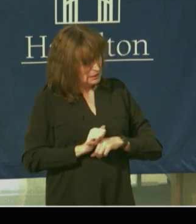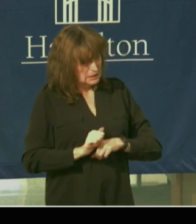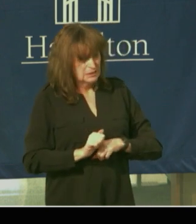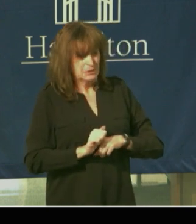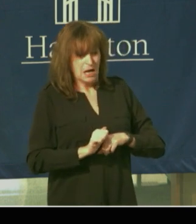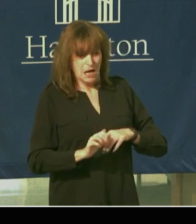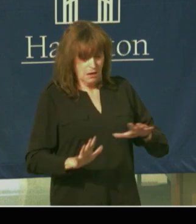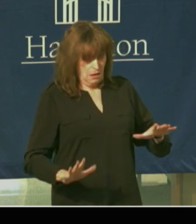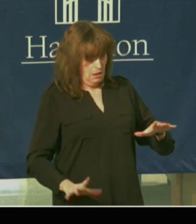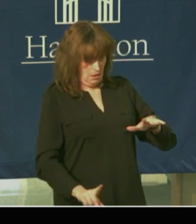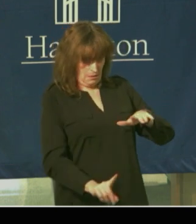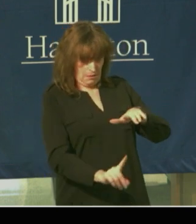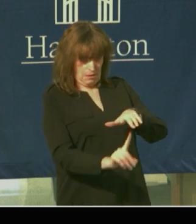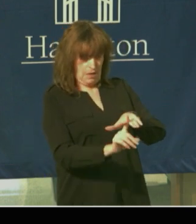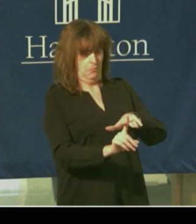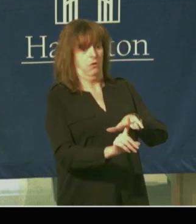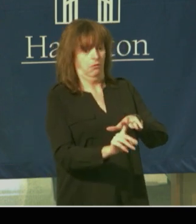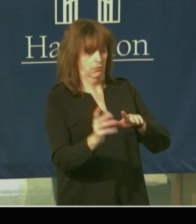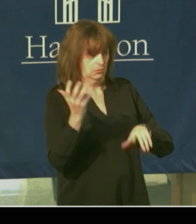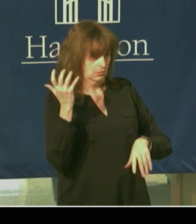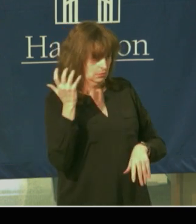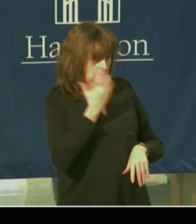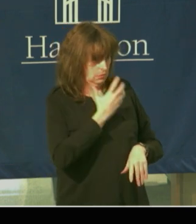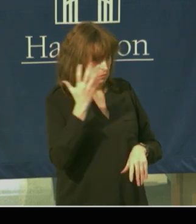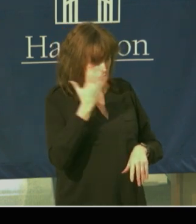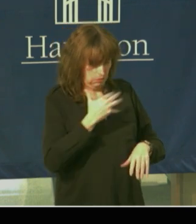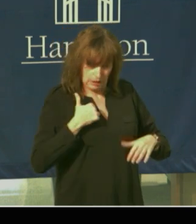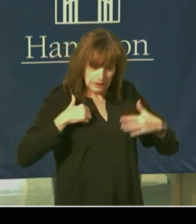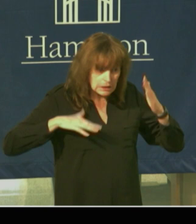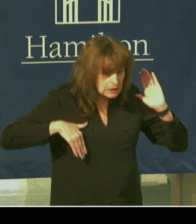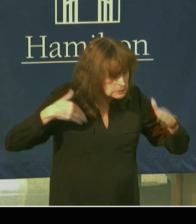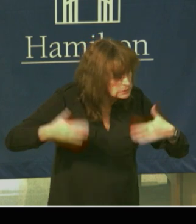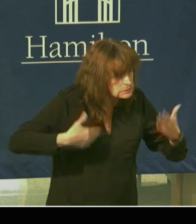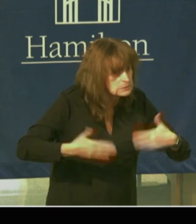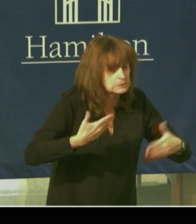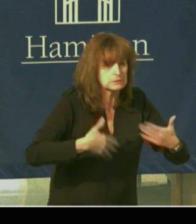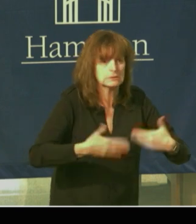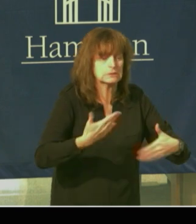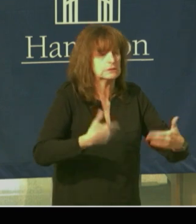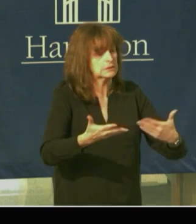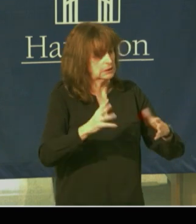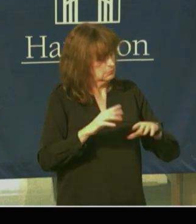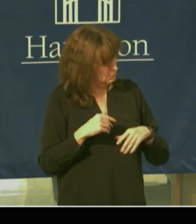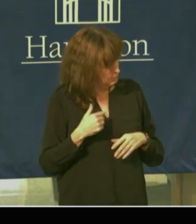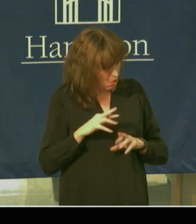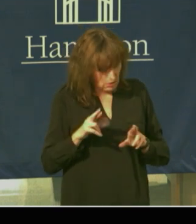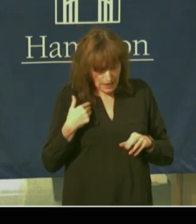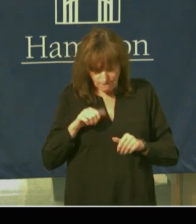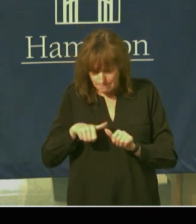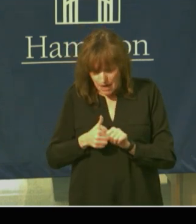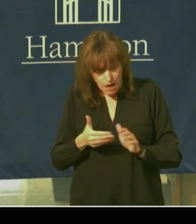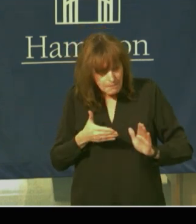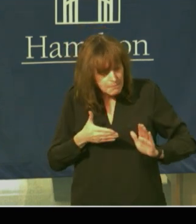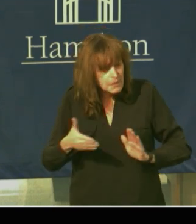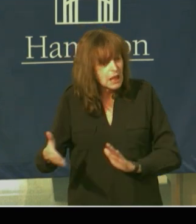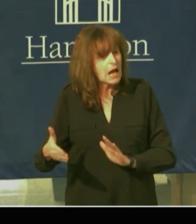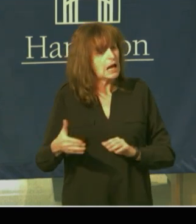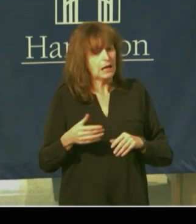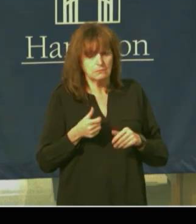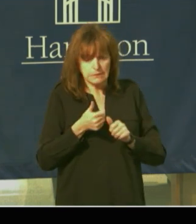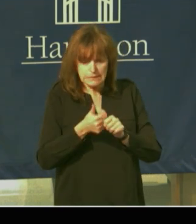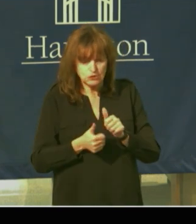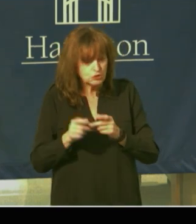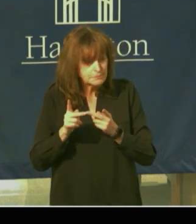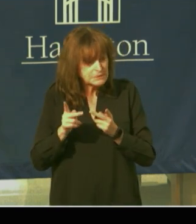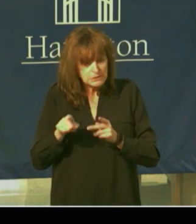thing. We train and we have lots of backups. And I want to say this evening, the value of ensuring we have backups in every position became